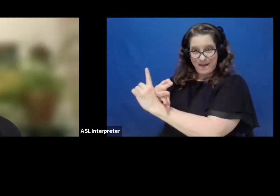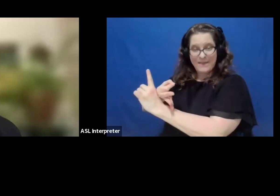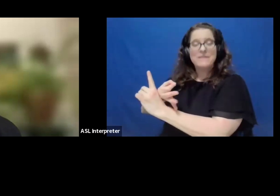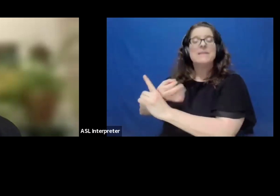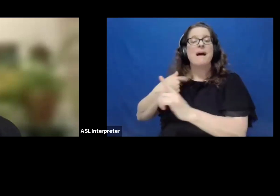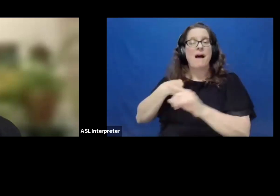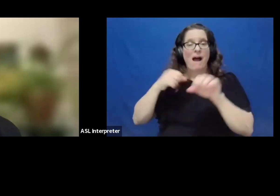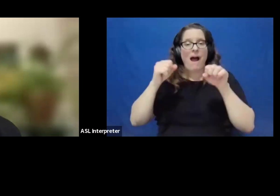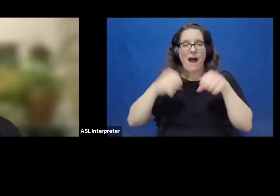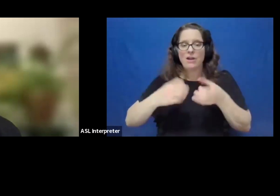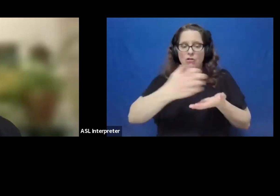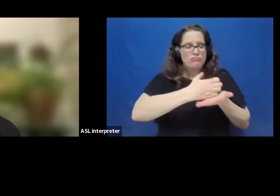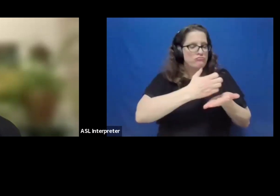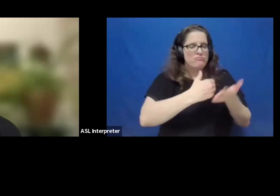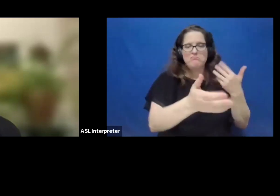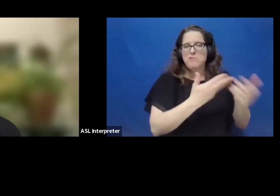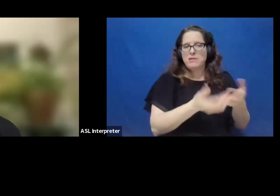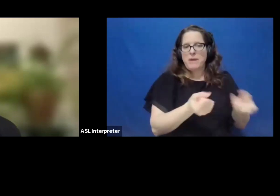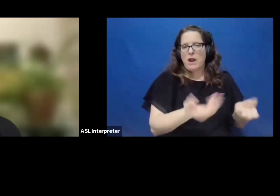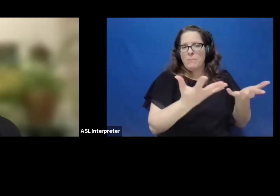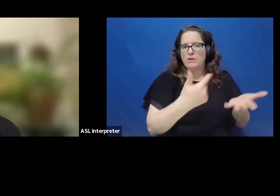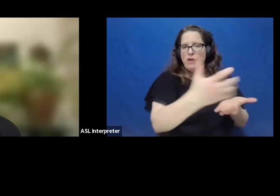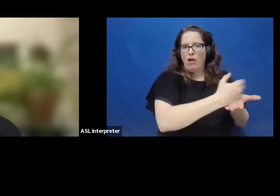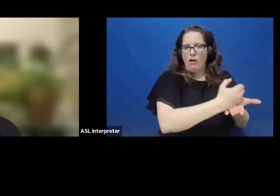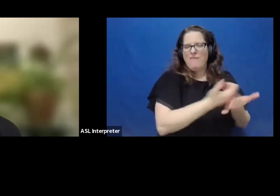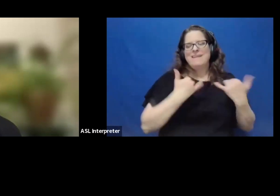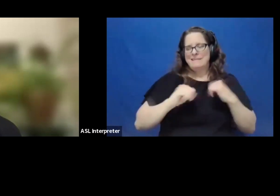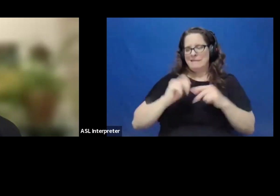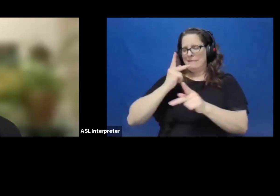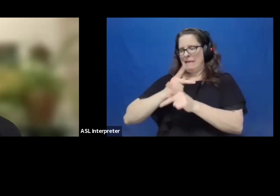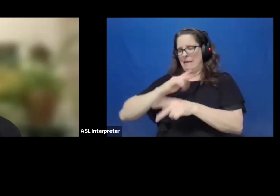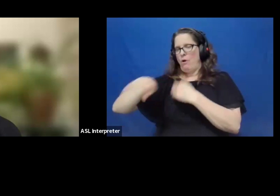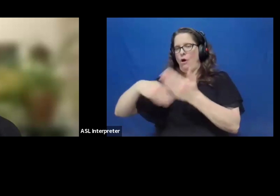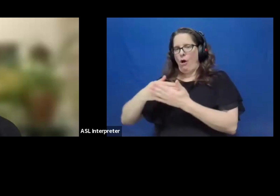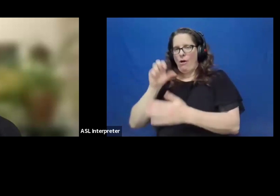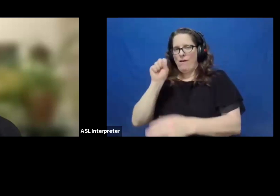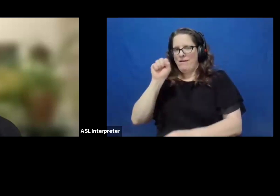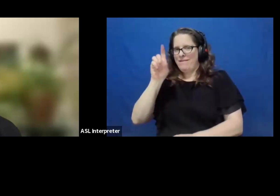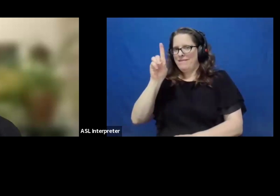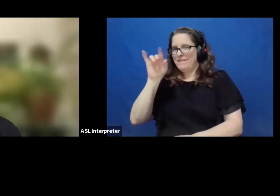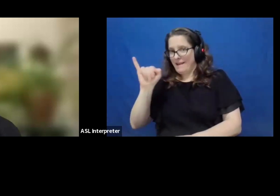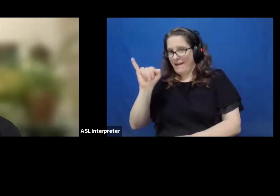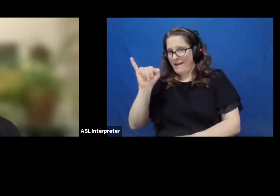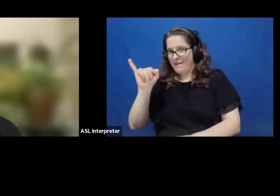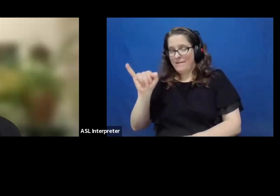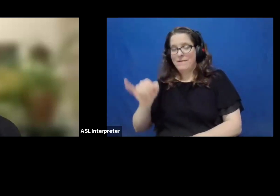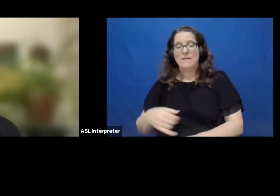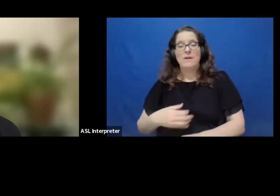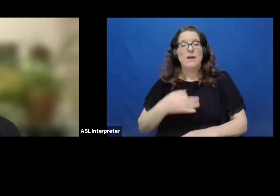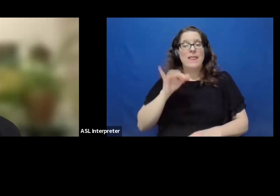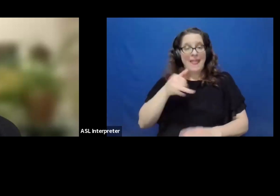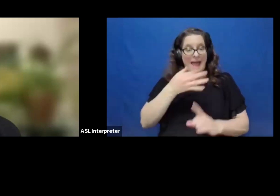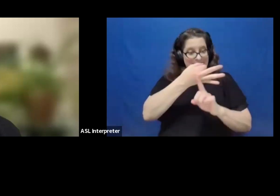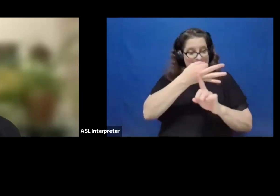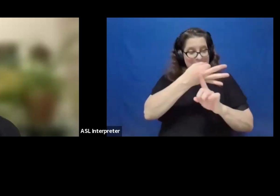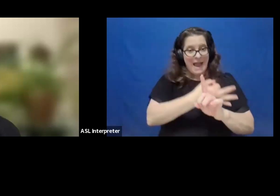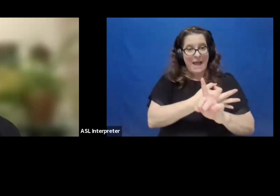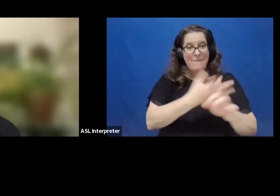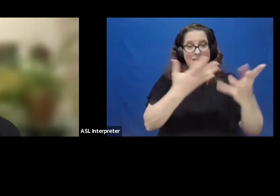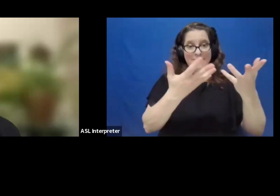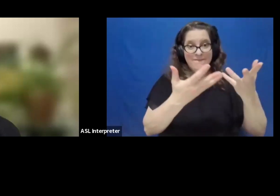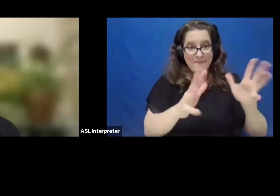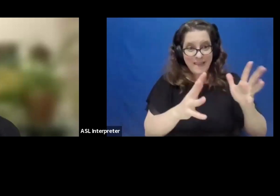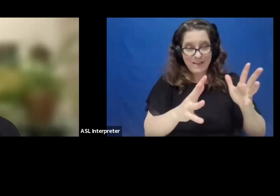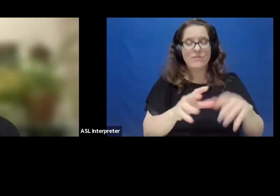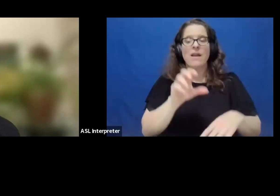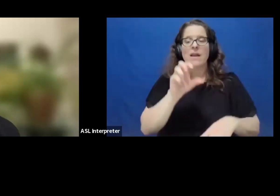their full SSDI benefit. After that trial work period is over, then Social Security